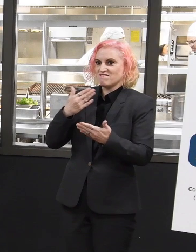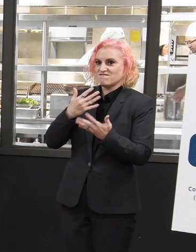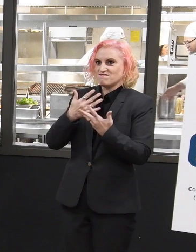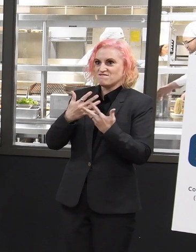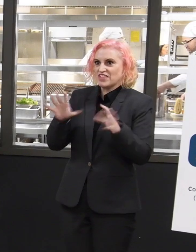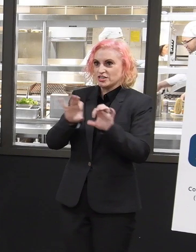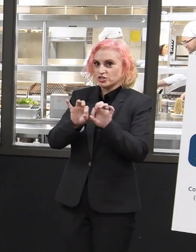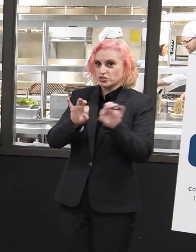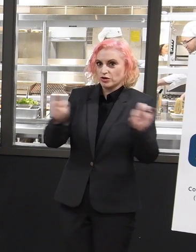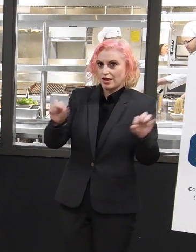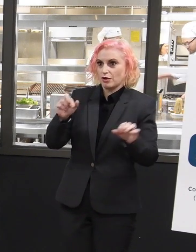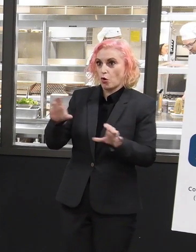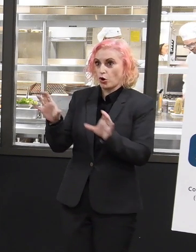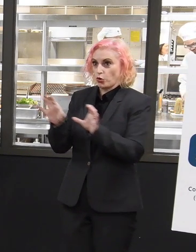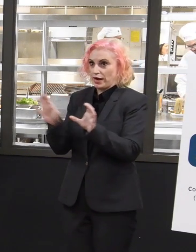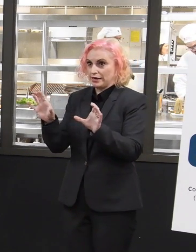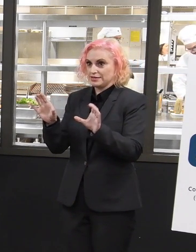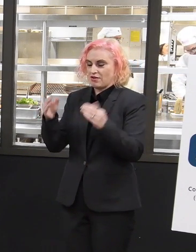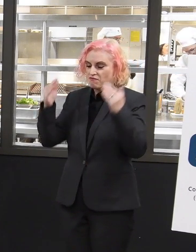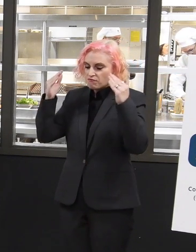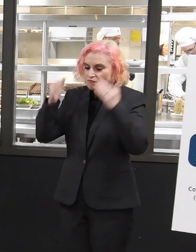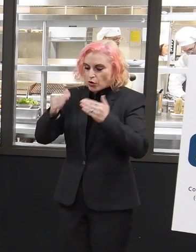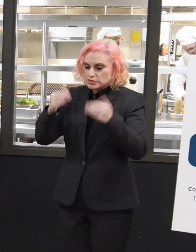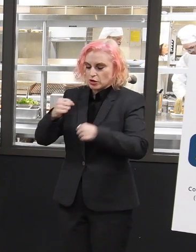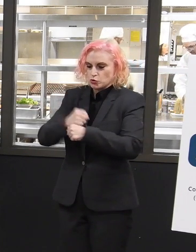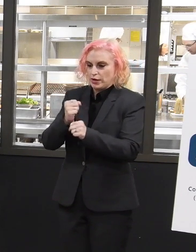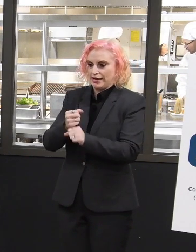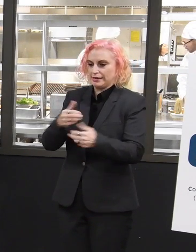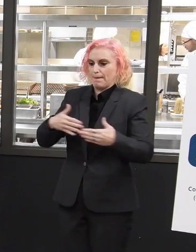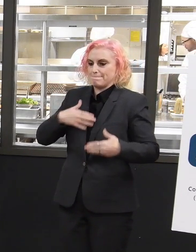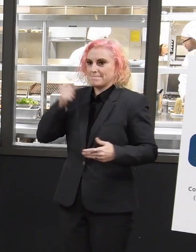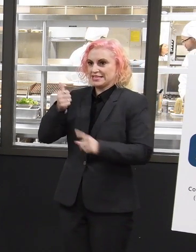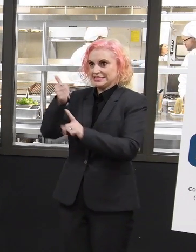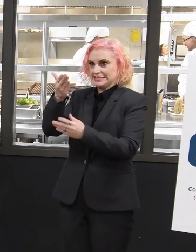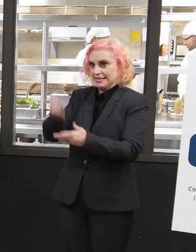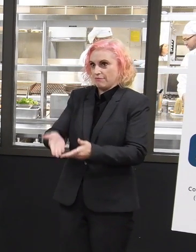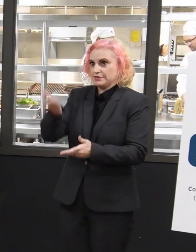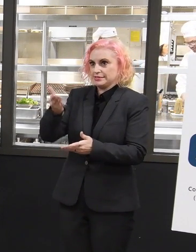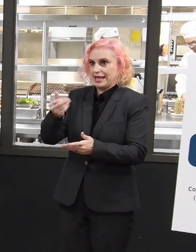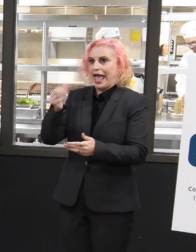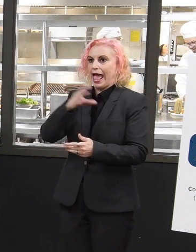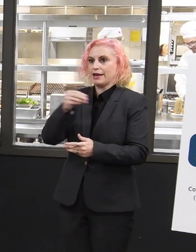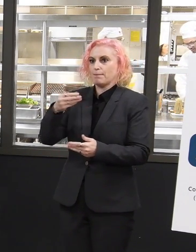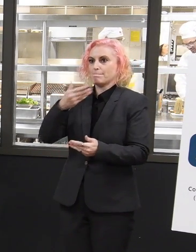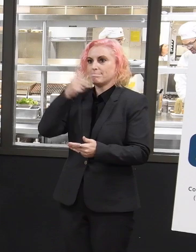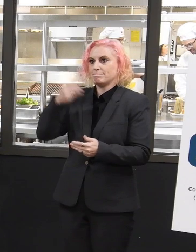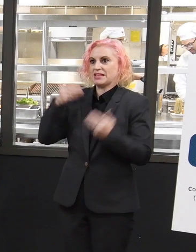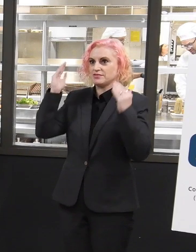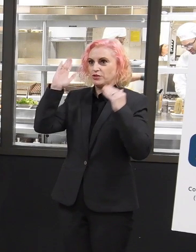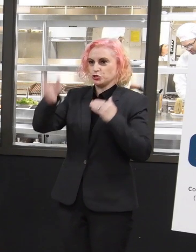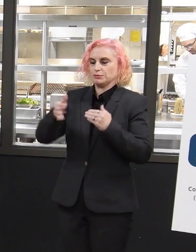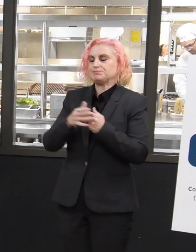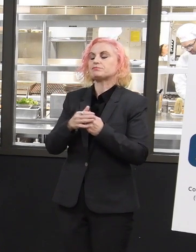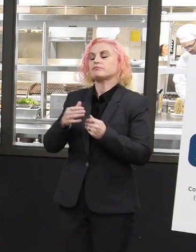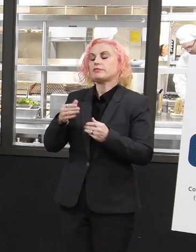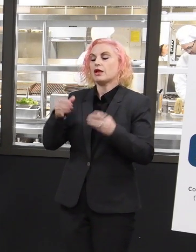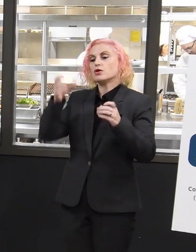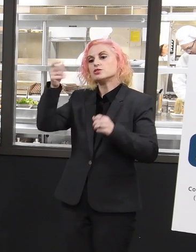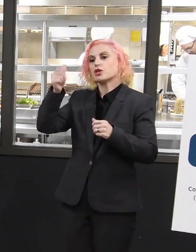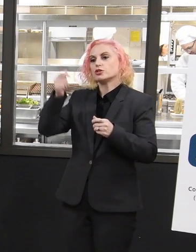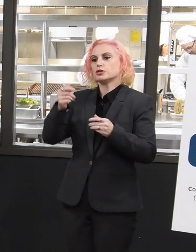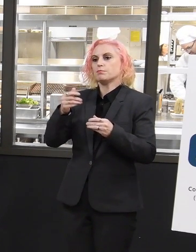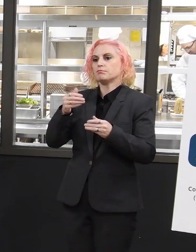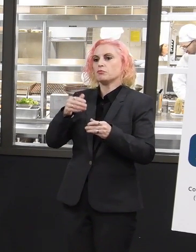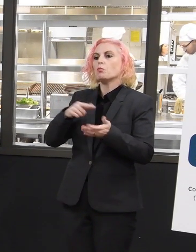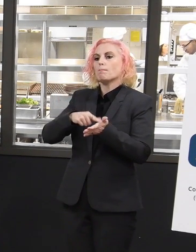able to focus on creating their best selves and their best future. While the scholarship covers the tuition